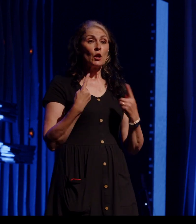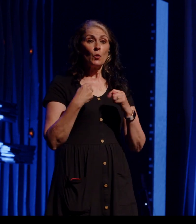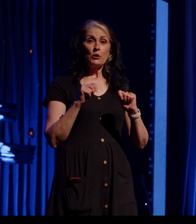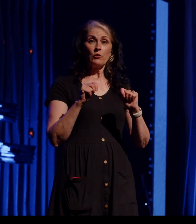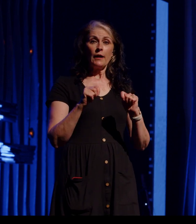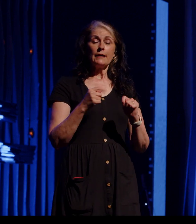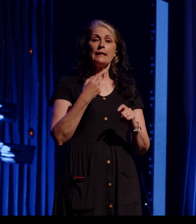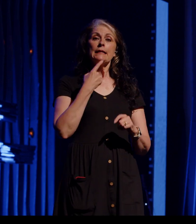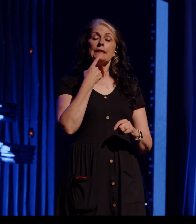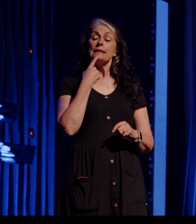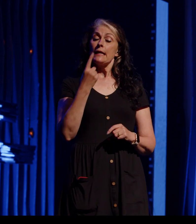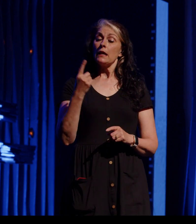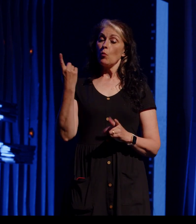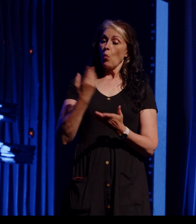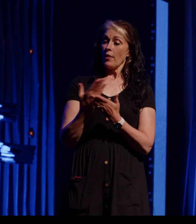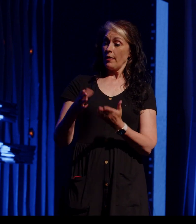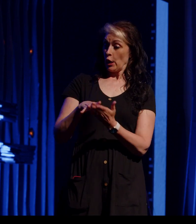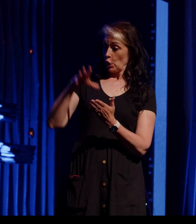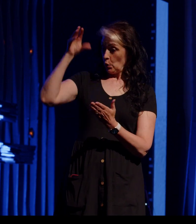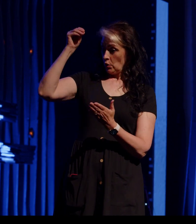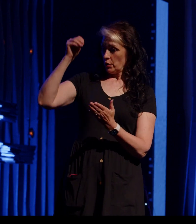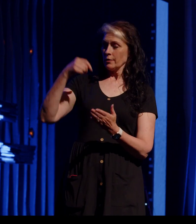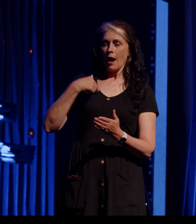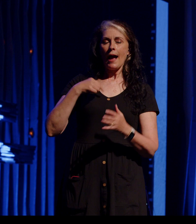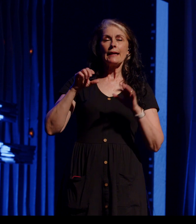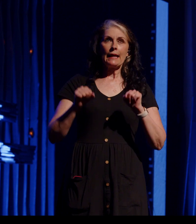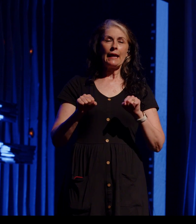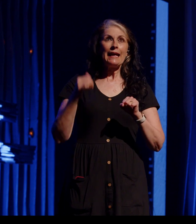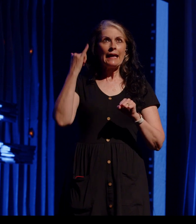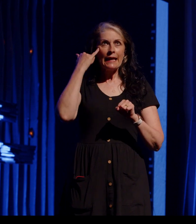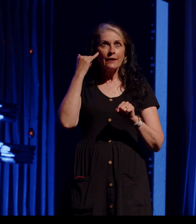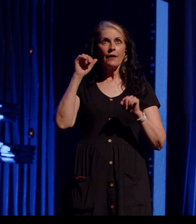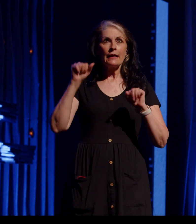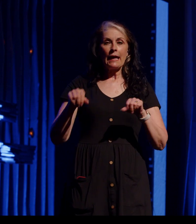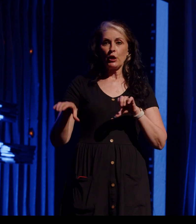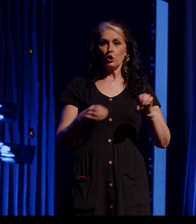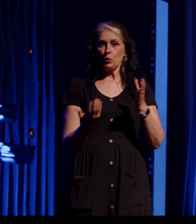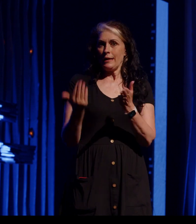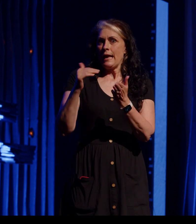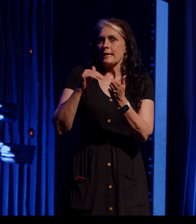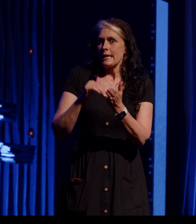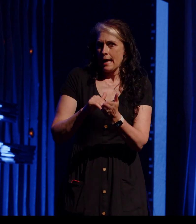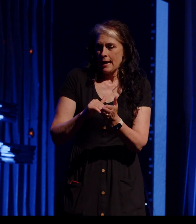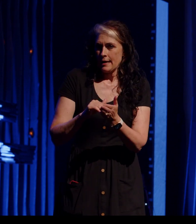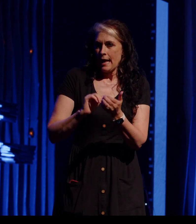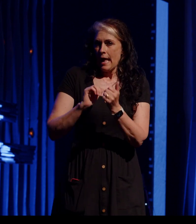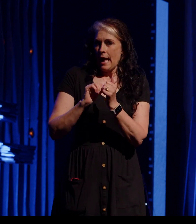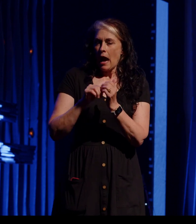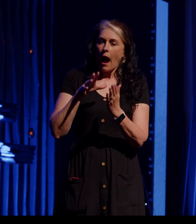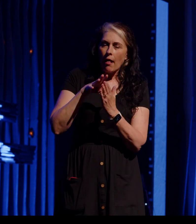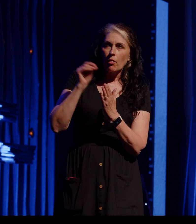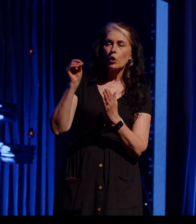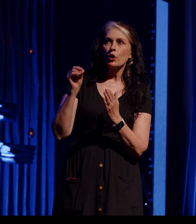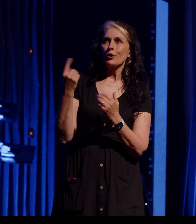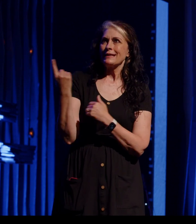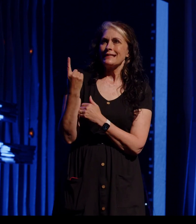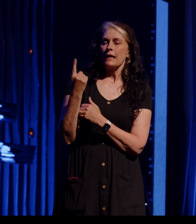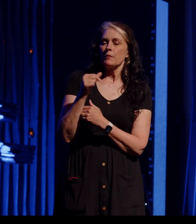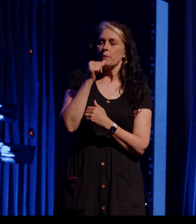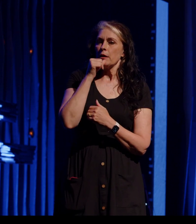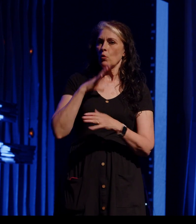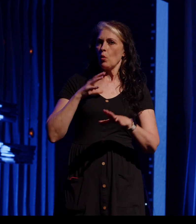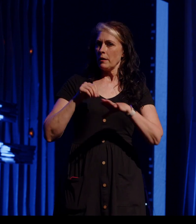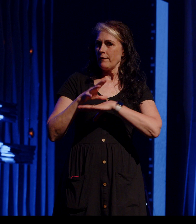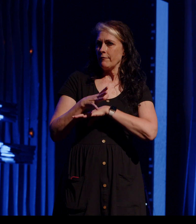tell them one thing you learned. If I could do it over again, I'd do it this way. Or one thing I learned about being a woman